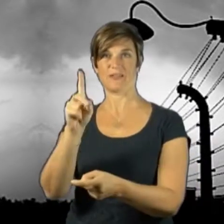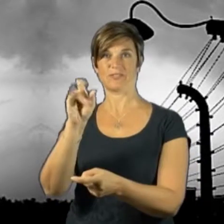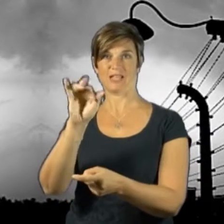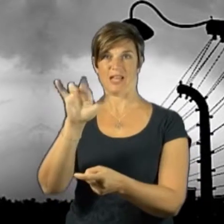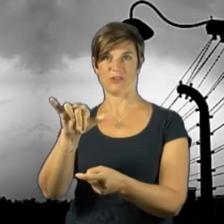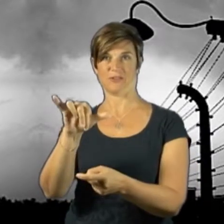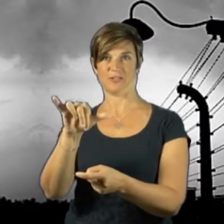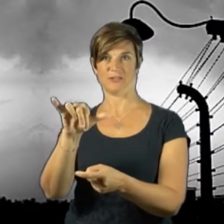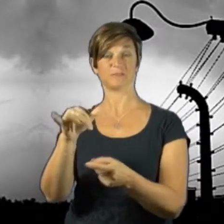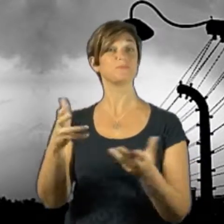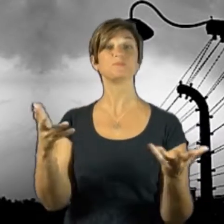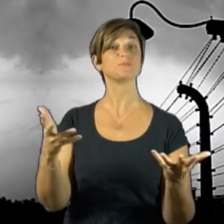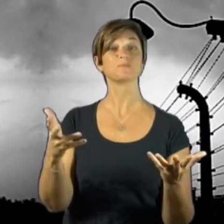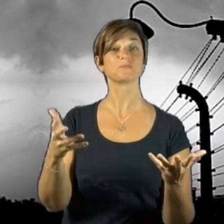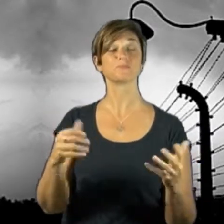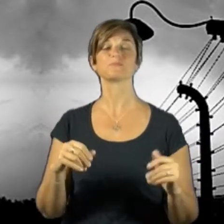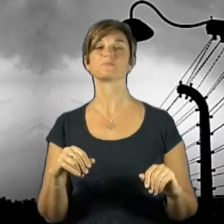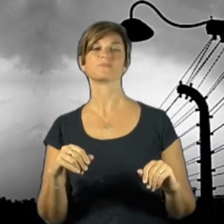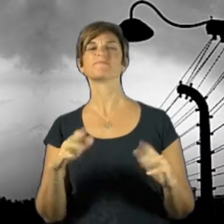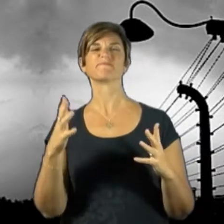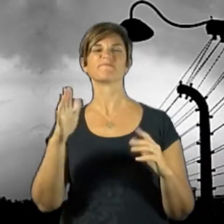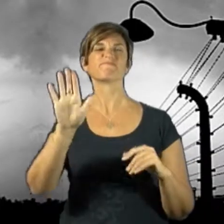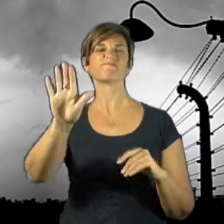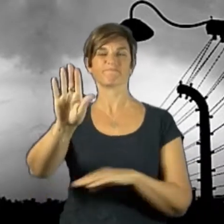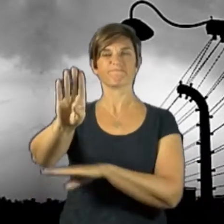Anne was given a diary on her 13th birthday.